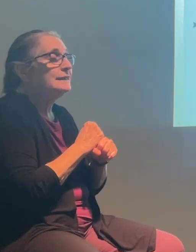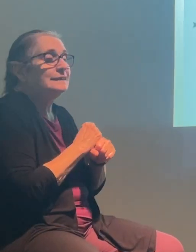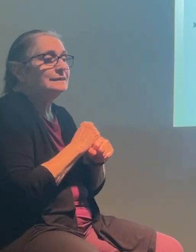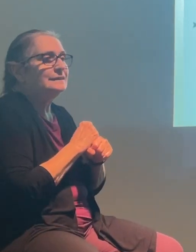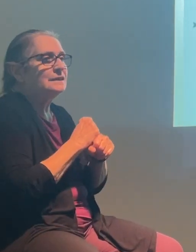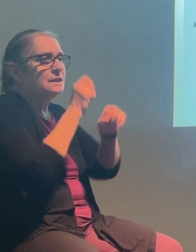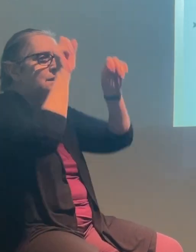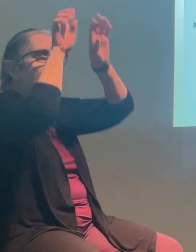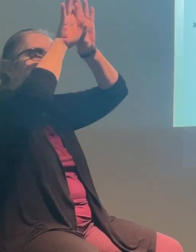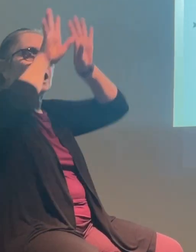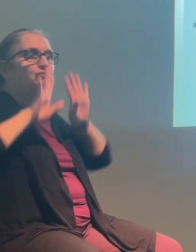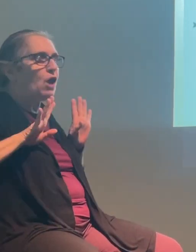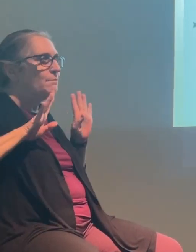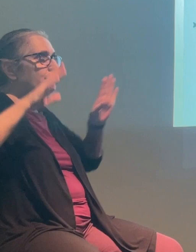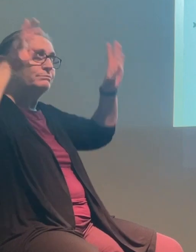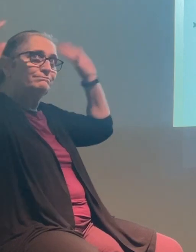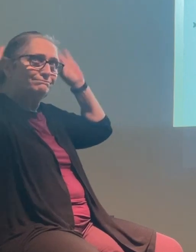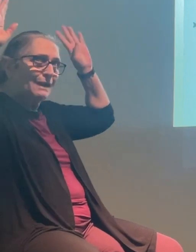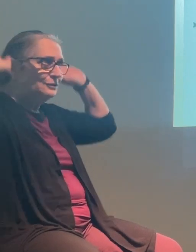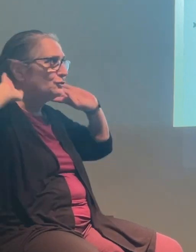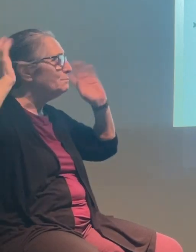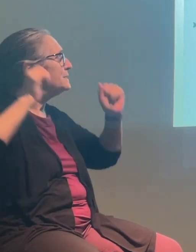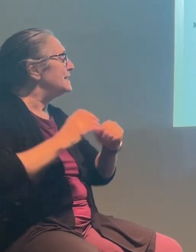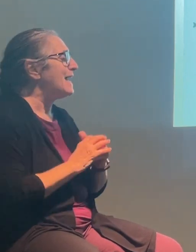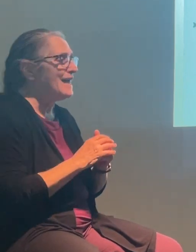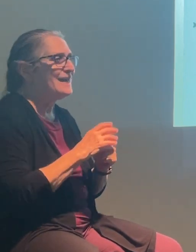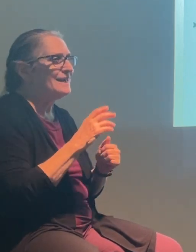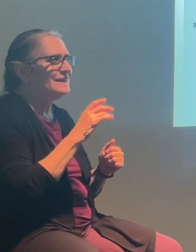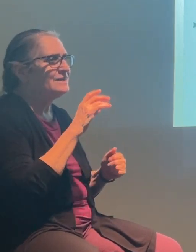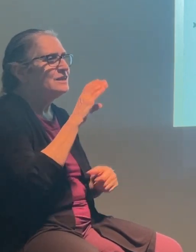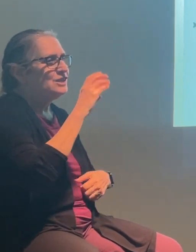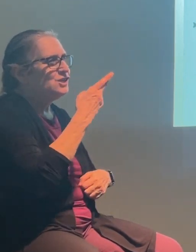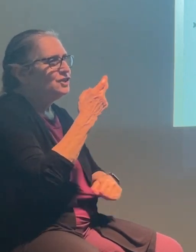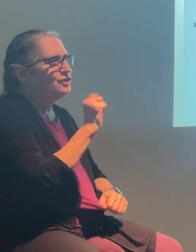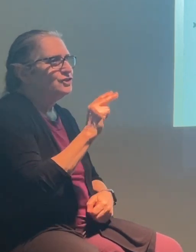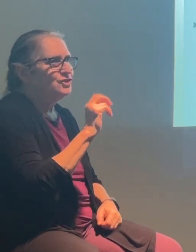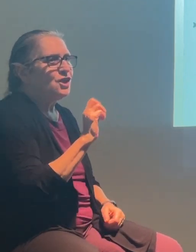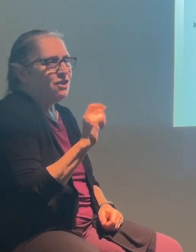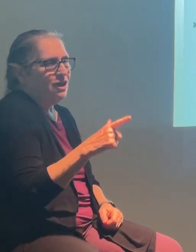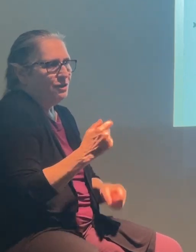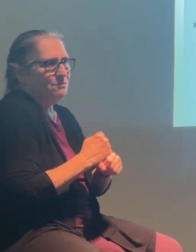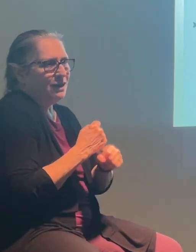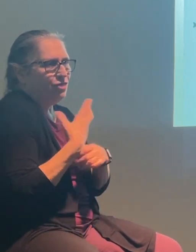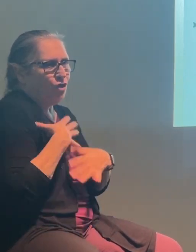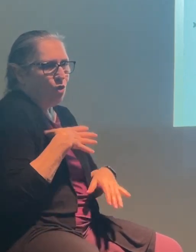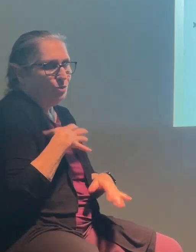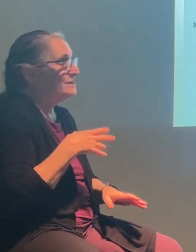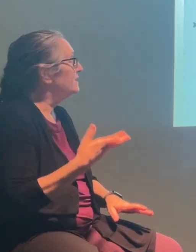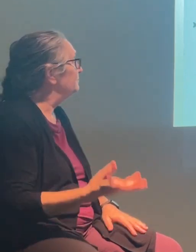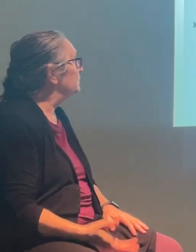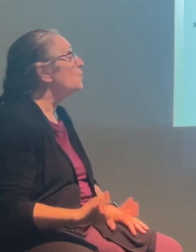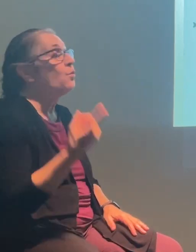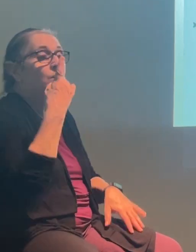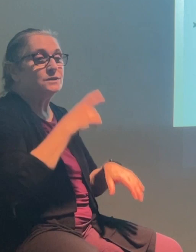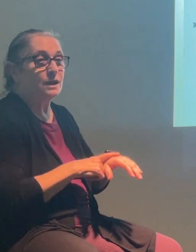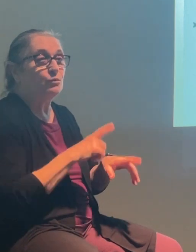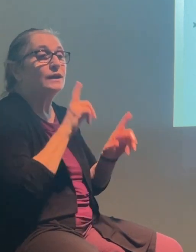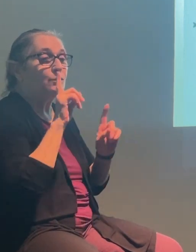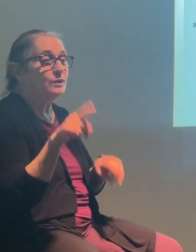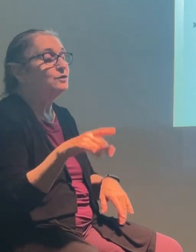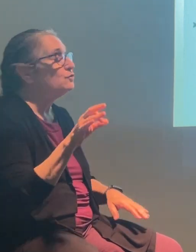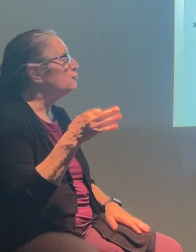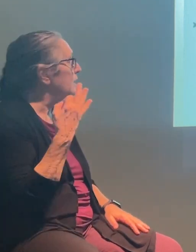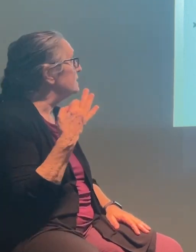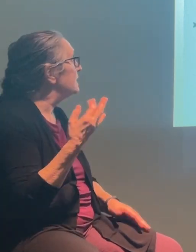example. So here we go. So in 1911, during one of his visits to France, the publication Art